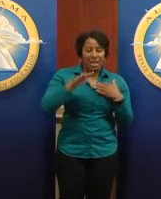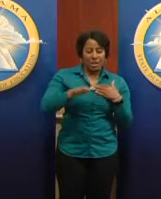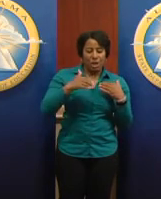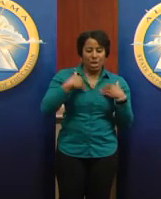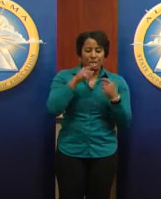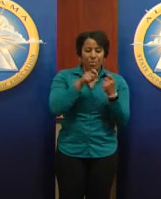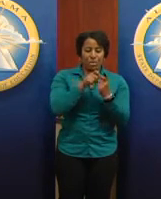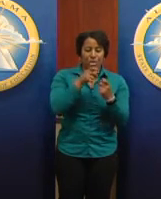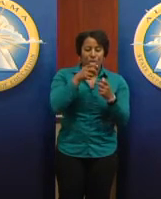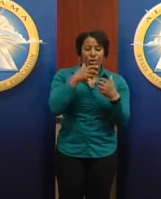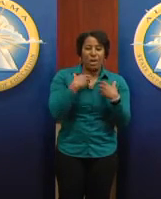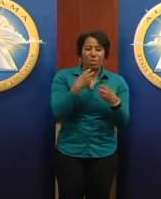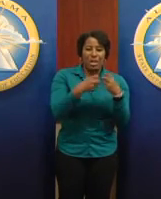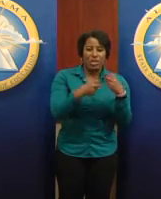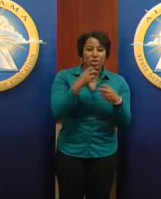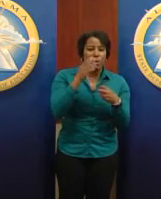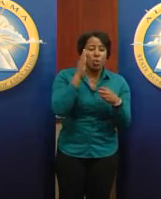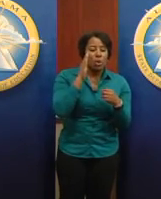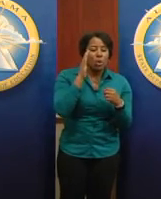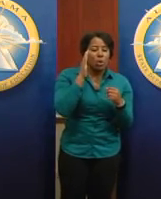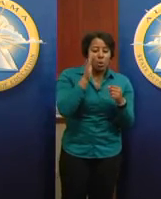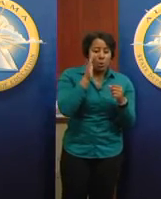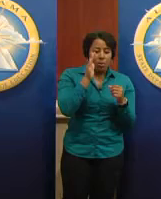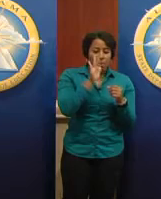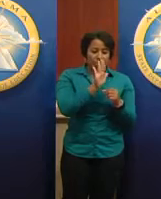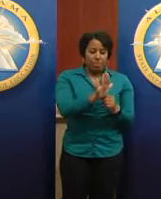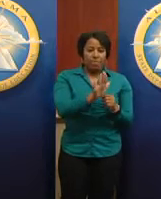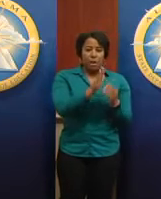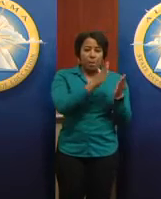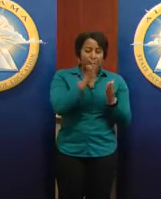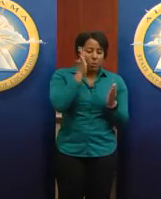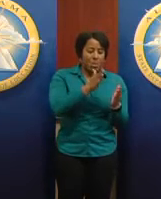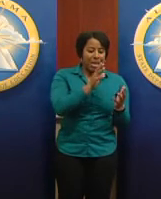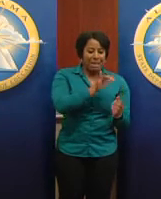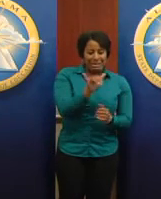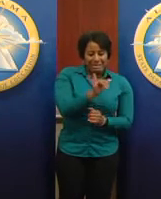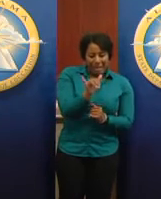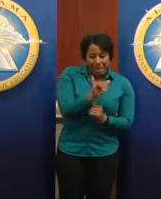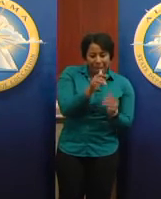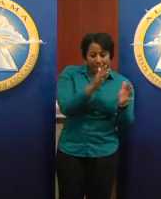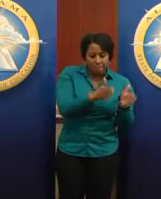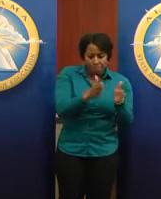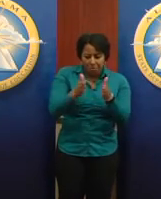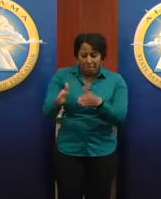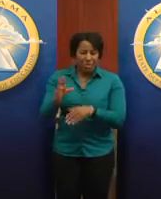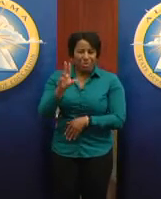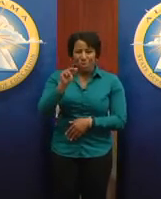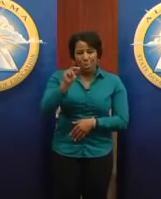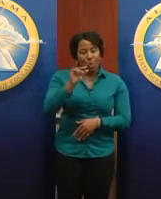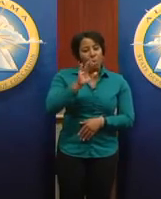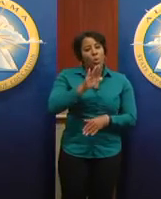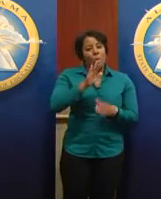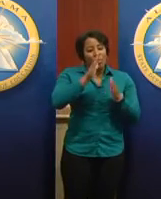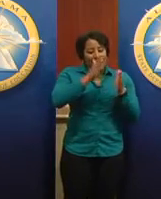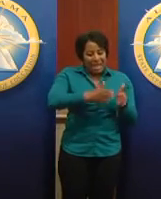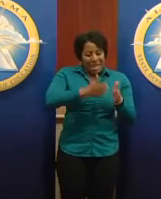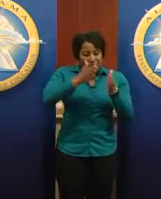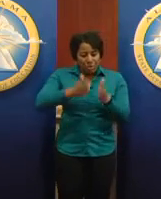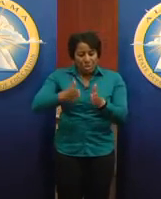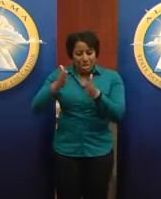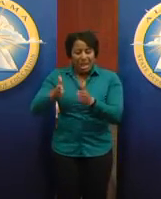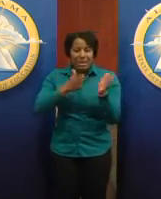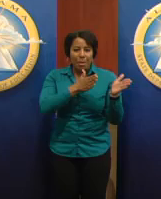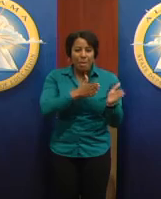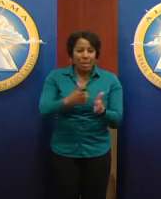particular health issue the same way we treat every other child that has a health issue, because that individualized plan has to drive